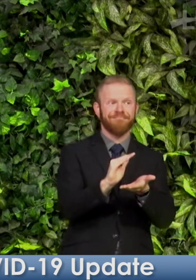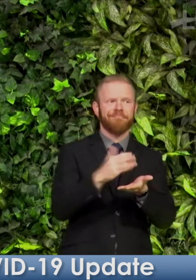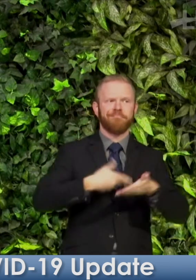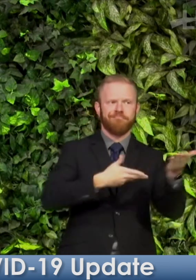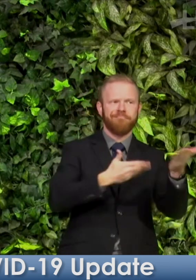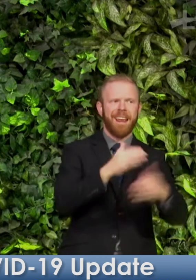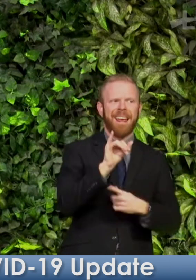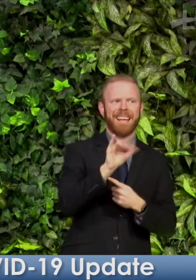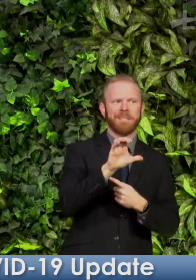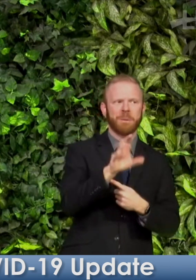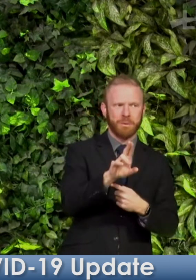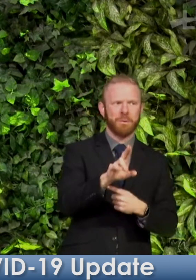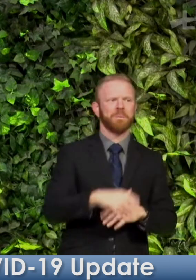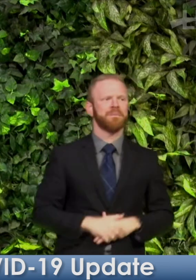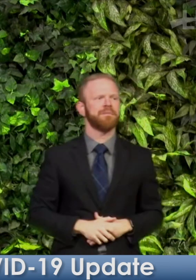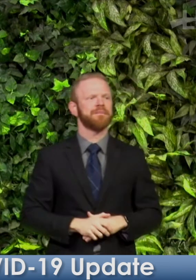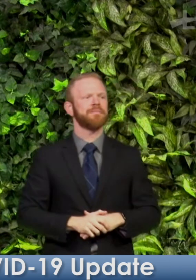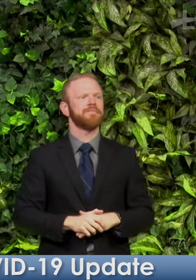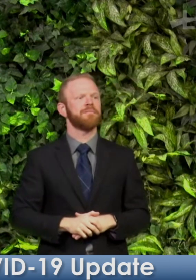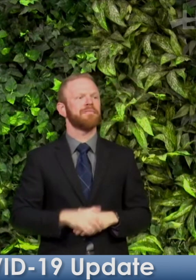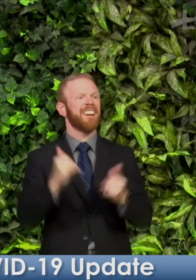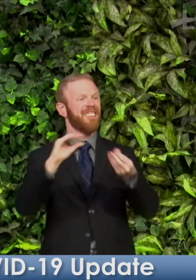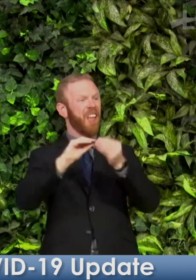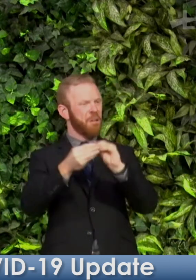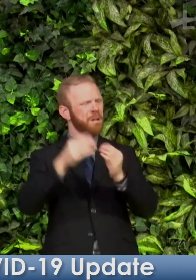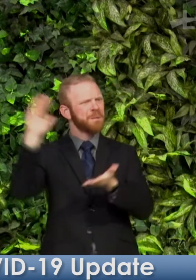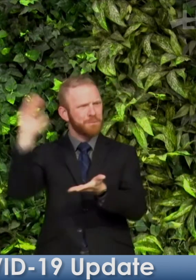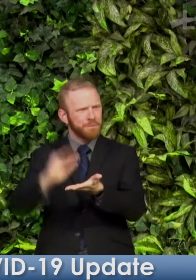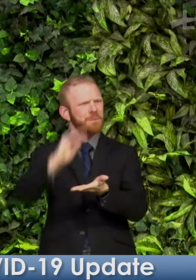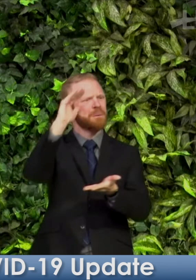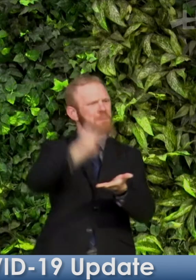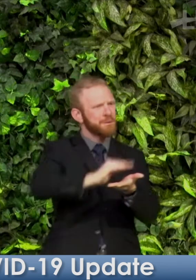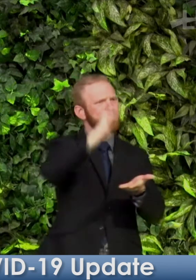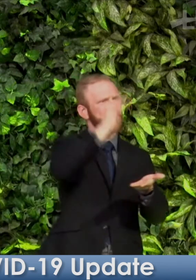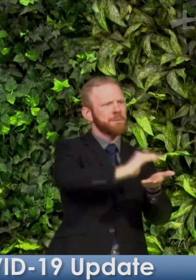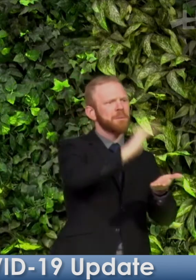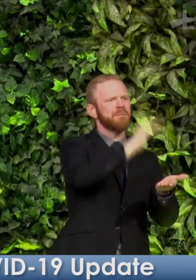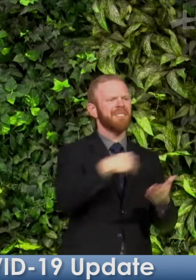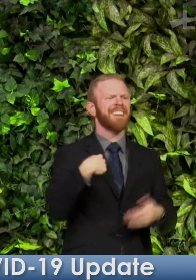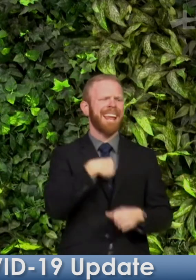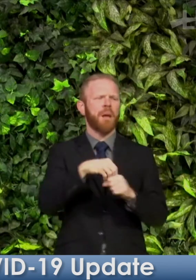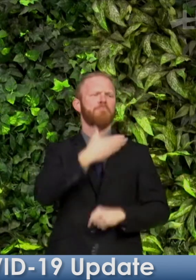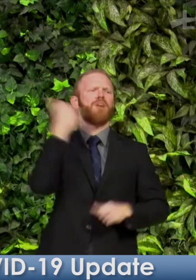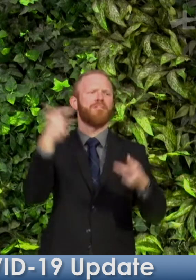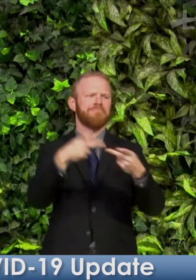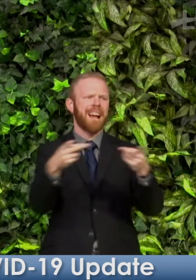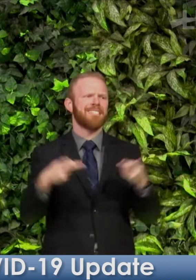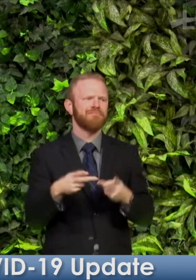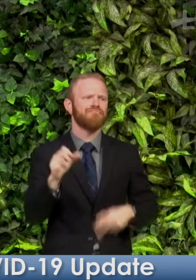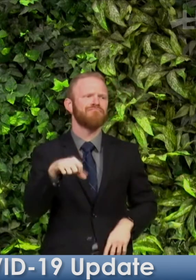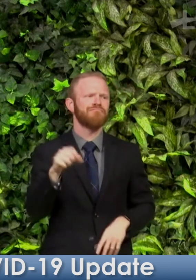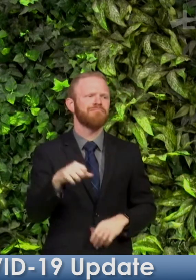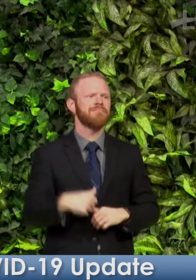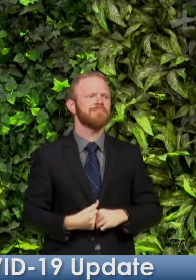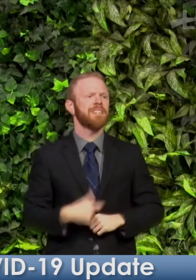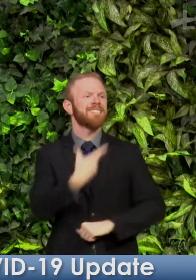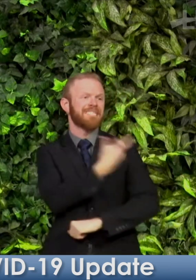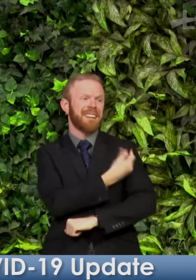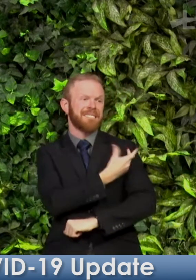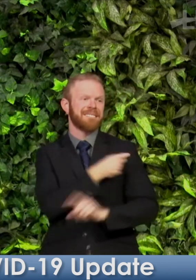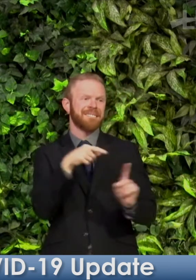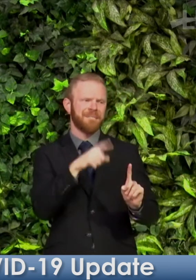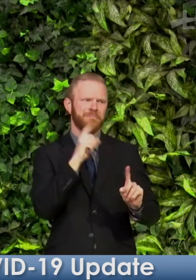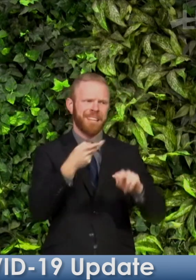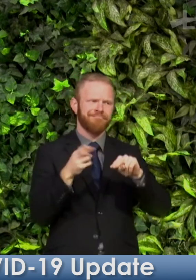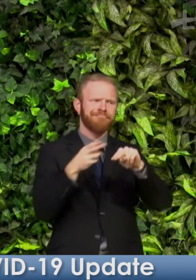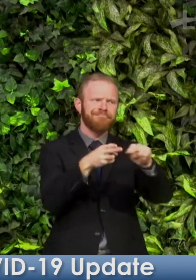some time. Vaccination increasing, continuing to see a pace of reopening safely with